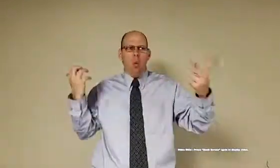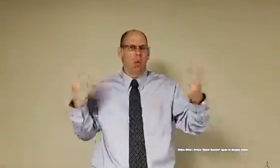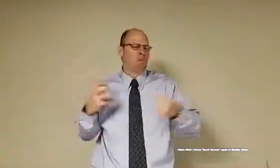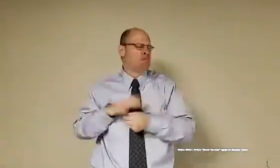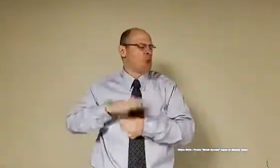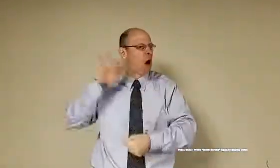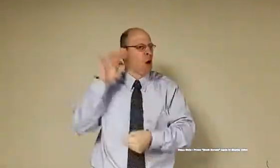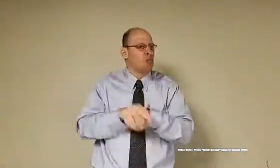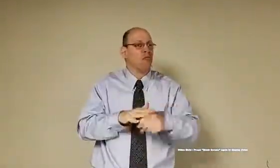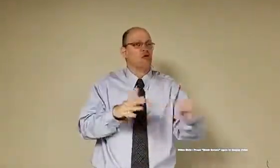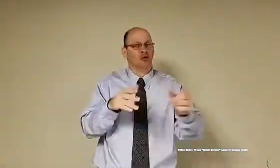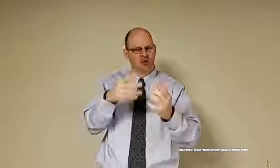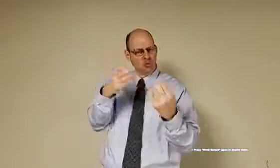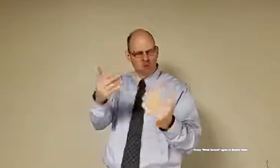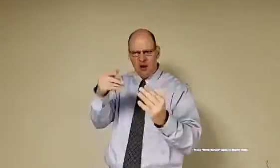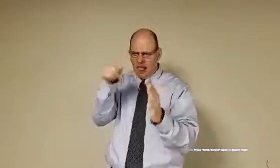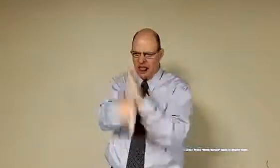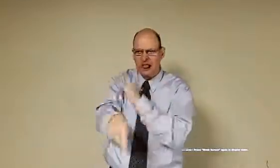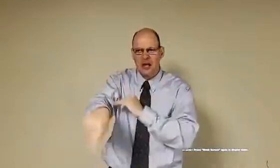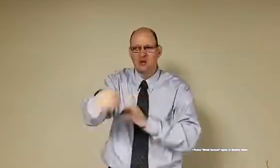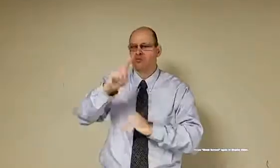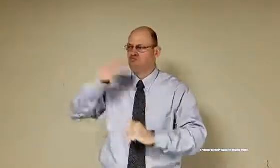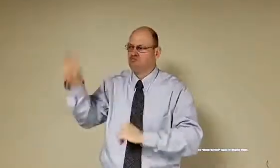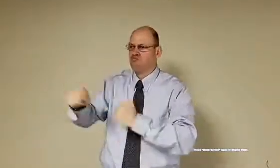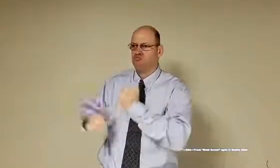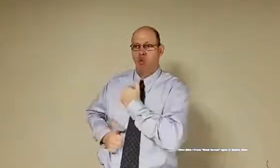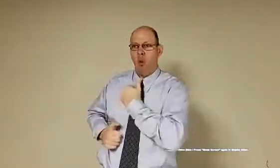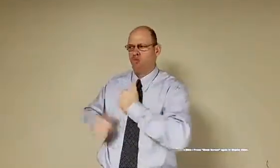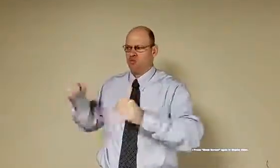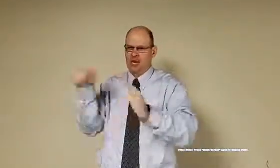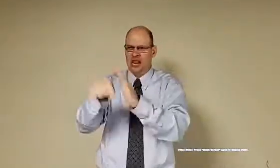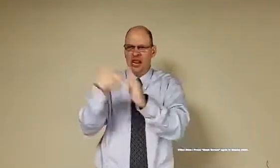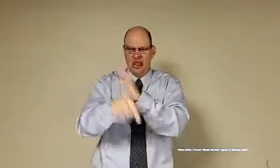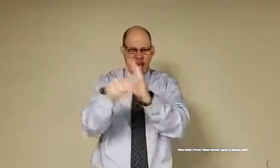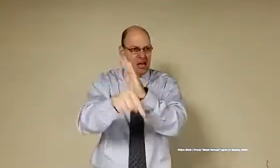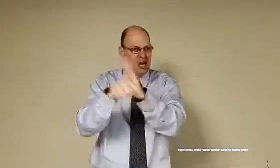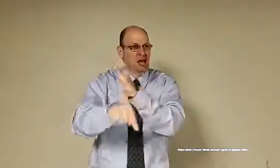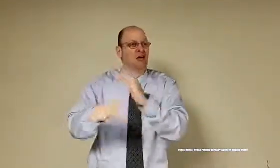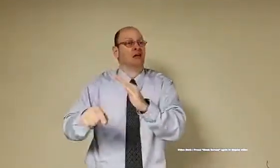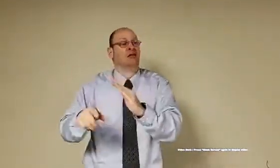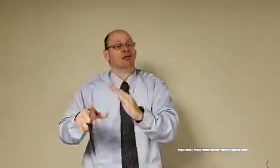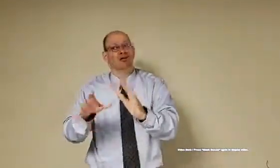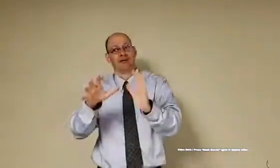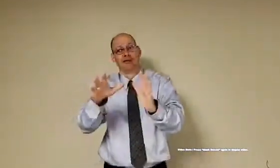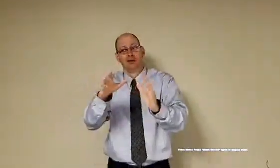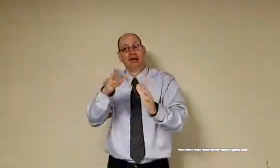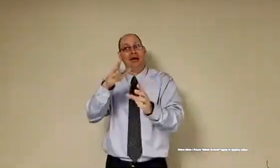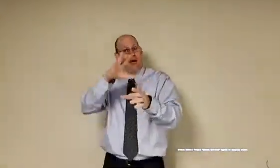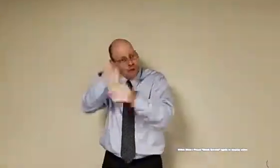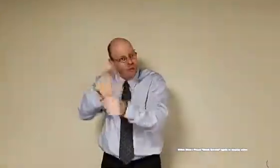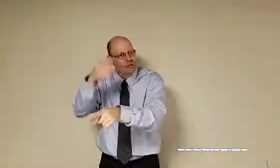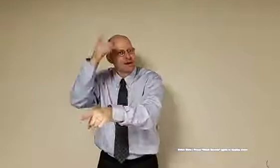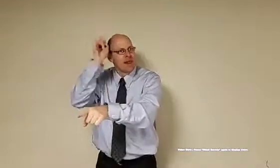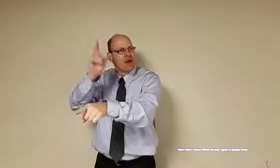they could, interpret, so he became very angry. He wanted to kill them, having the soldiers kill them.